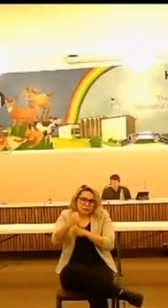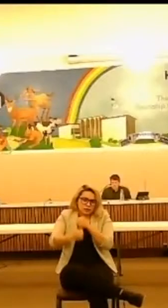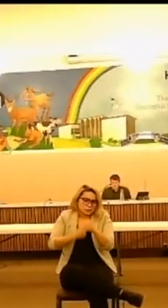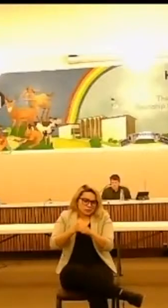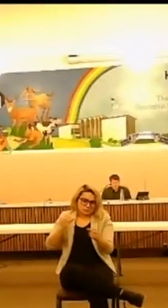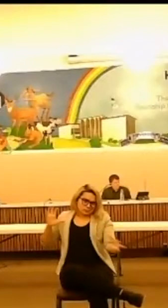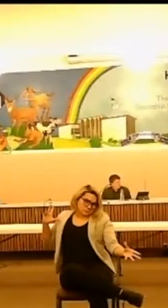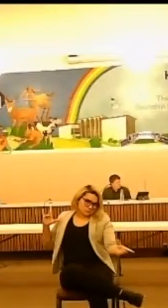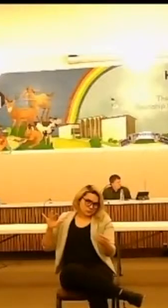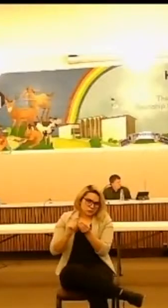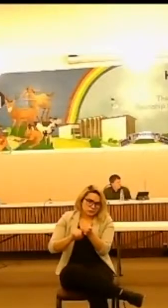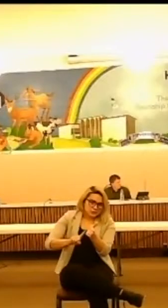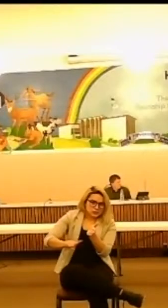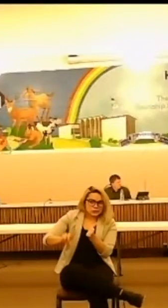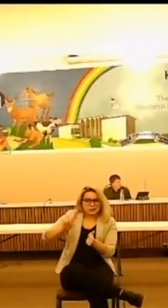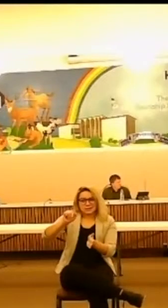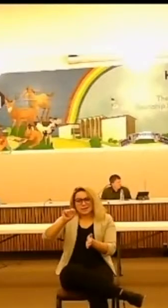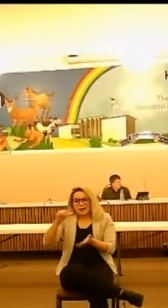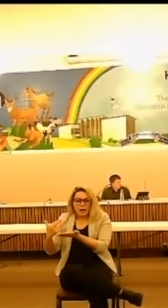data.